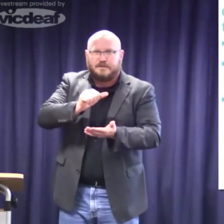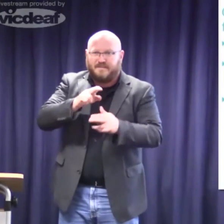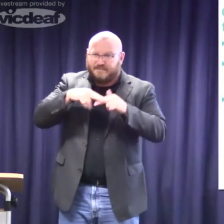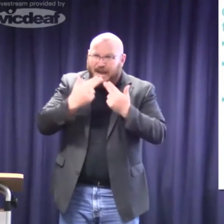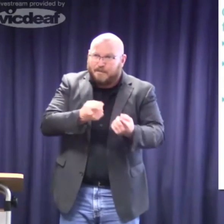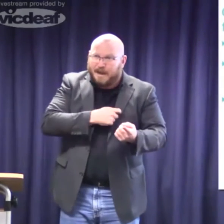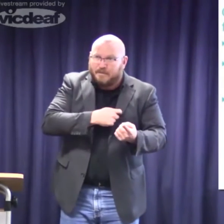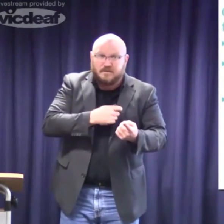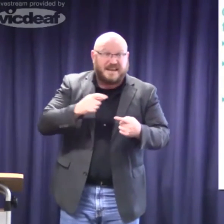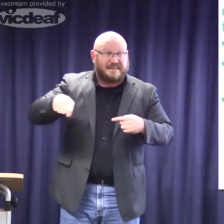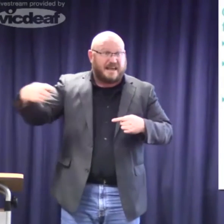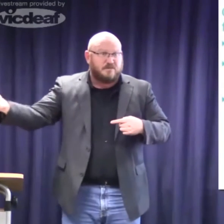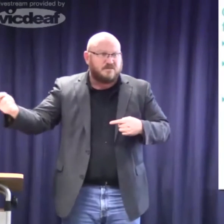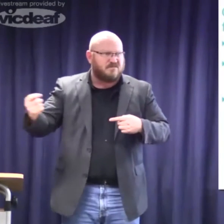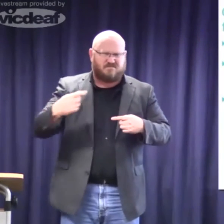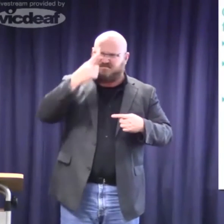I can use them as an interpreter?